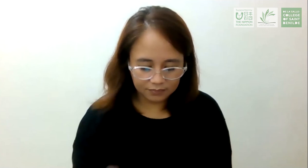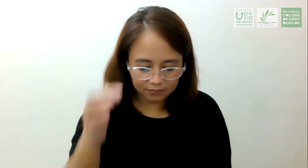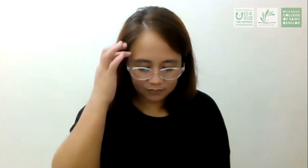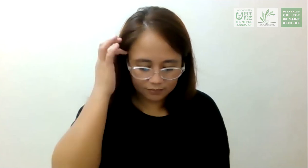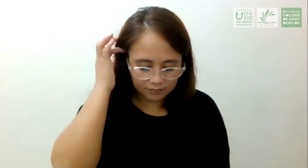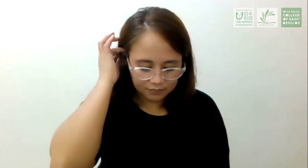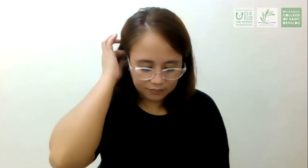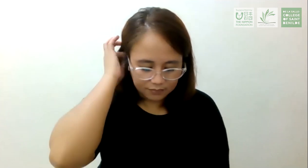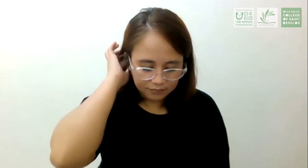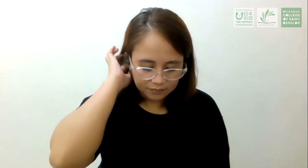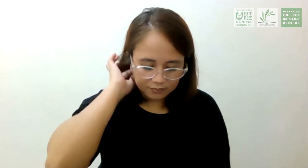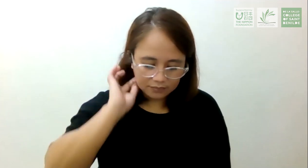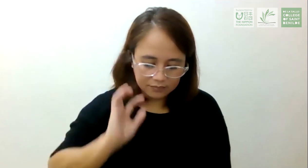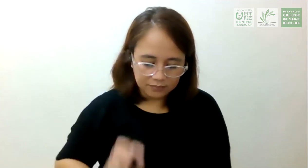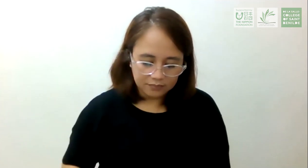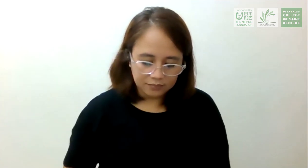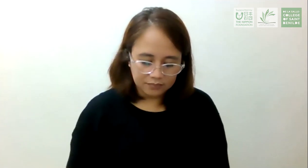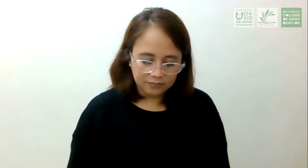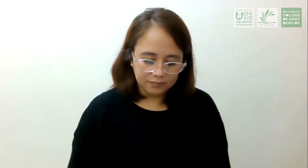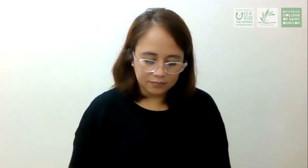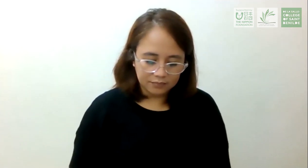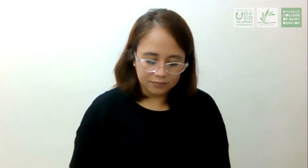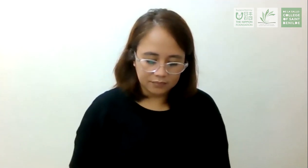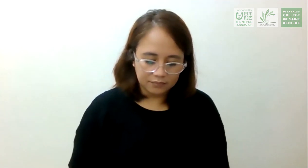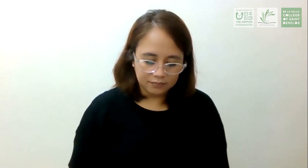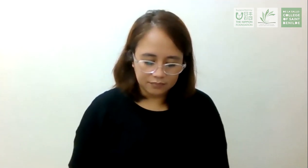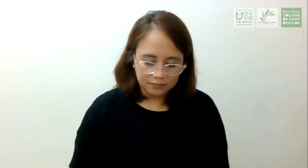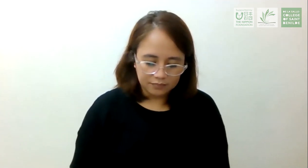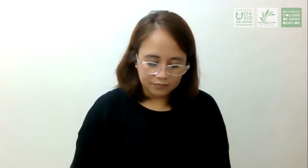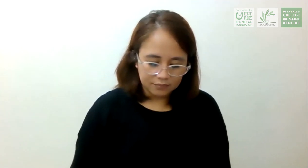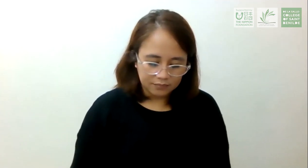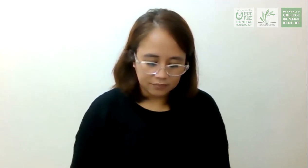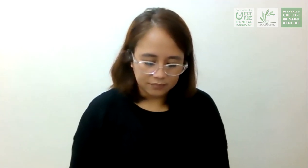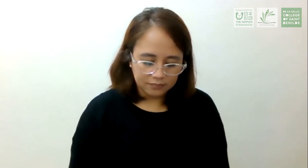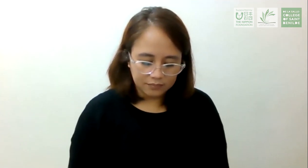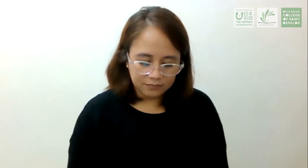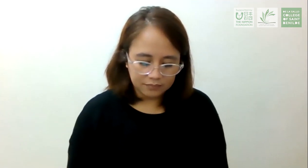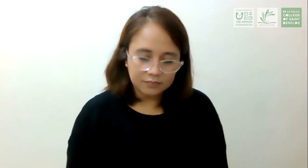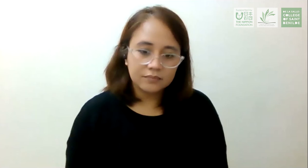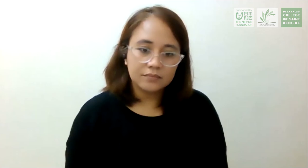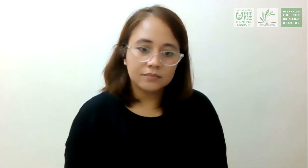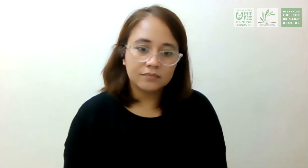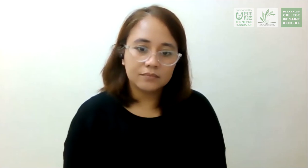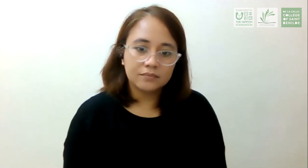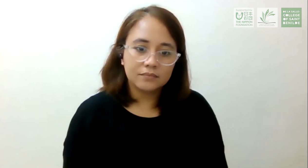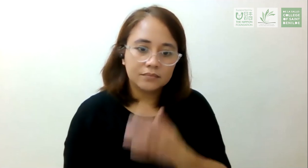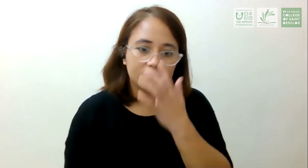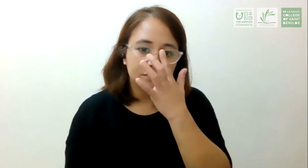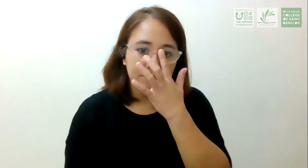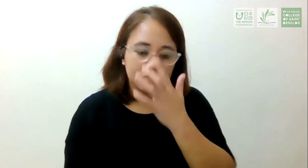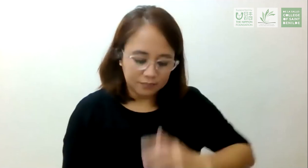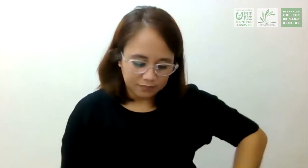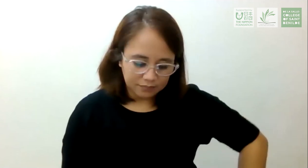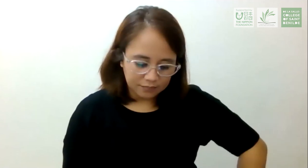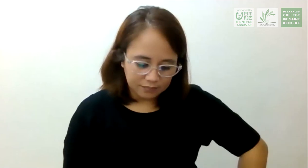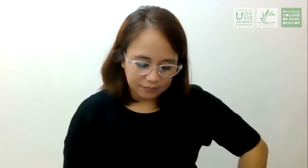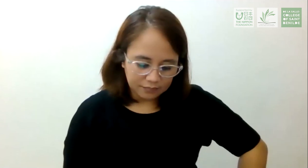Bay, the Okay. interpreter, is fine on Monday. We just have to check with Miss Ember. What about Ray? I think he has a